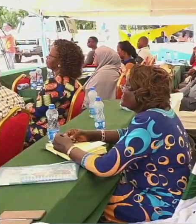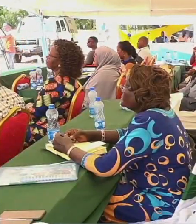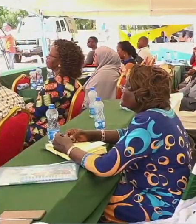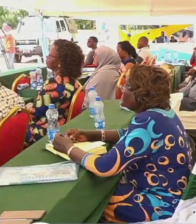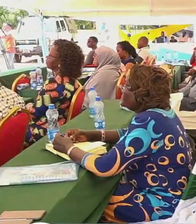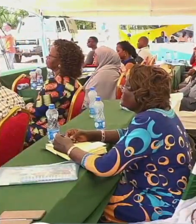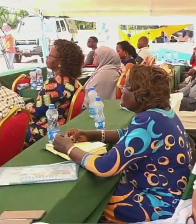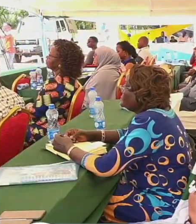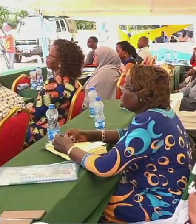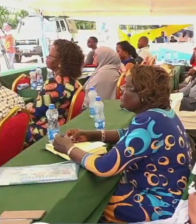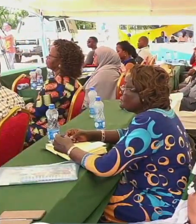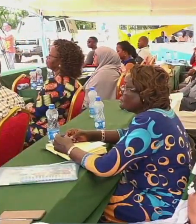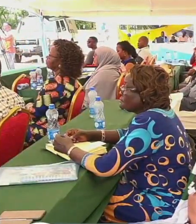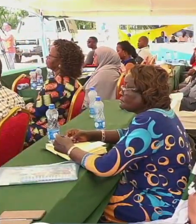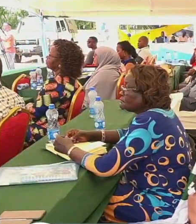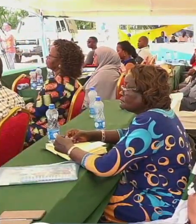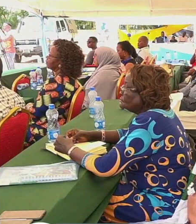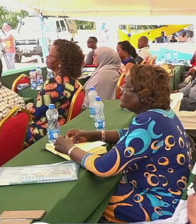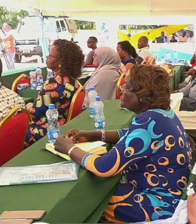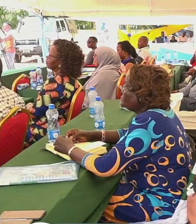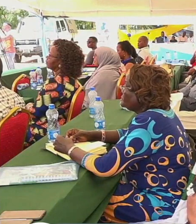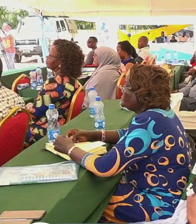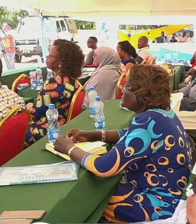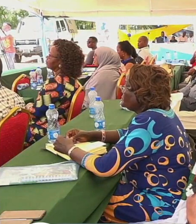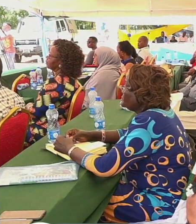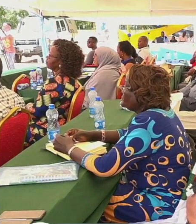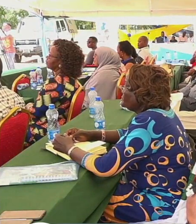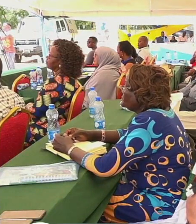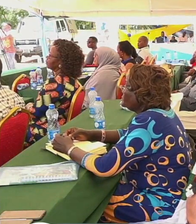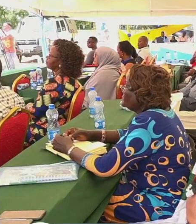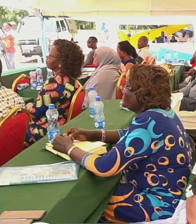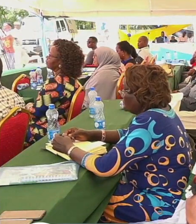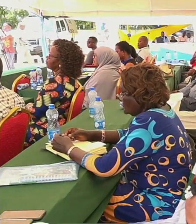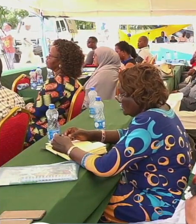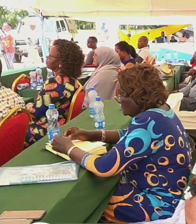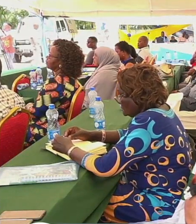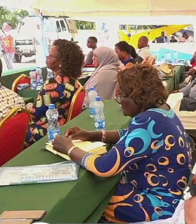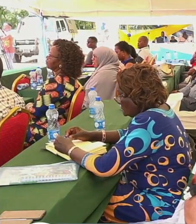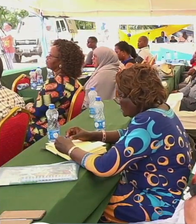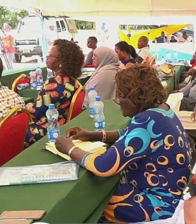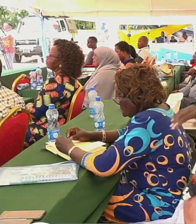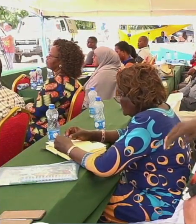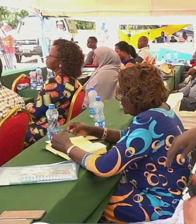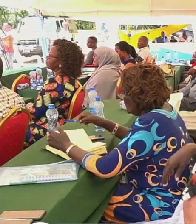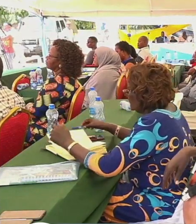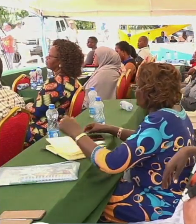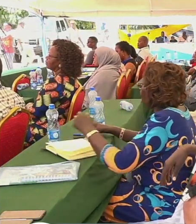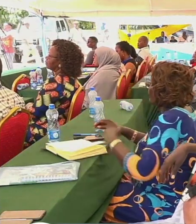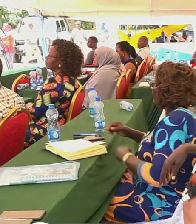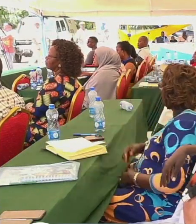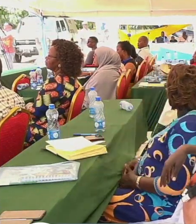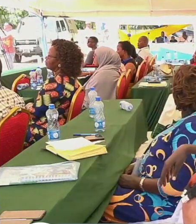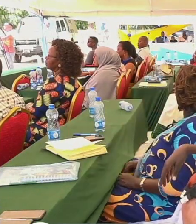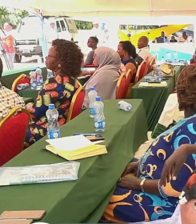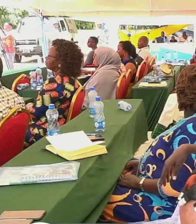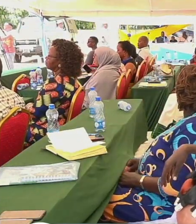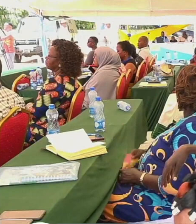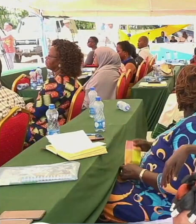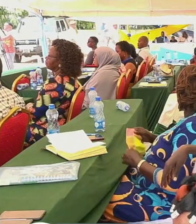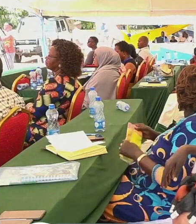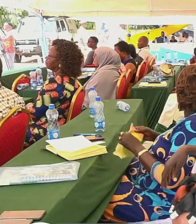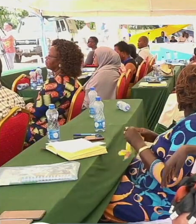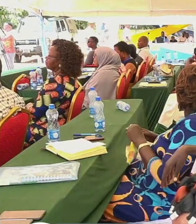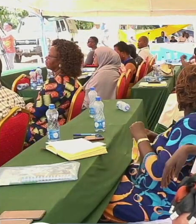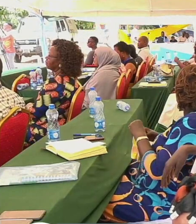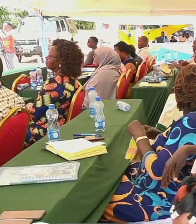and singular duty to move a vote of thanks on behalf of the ECD network for Kenya. Our gratitude